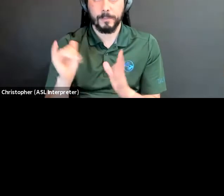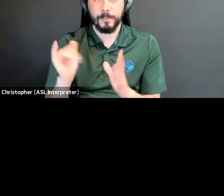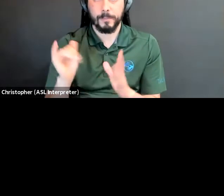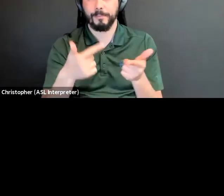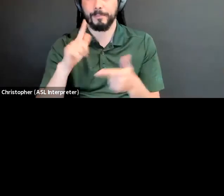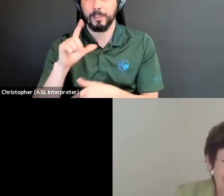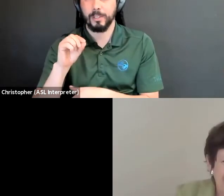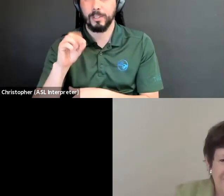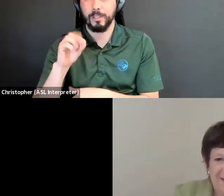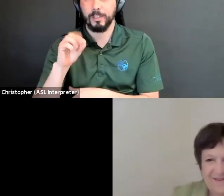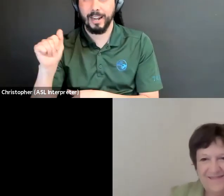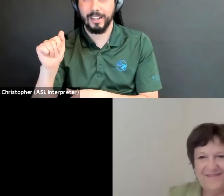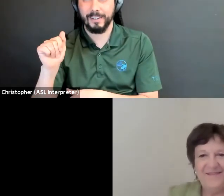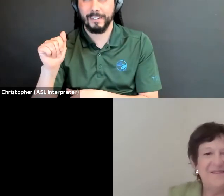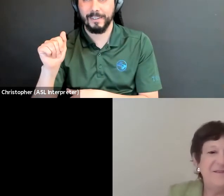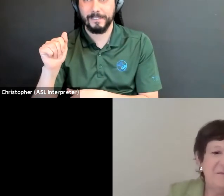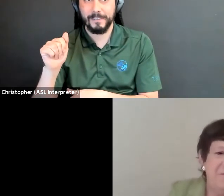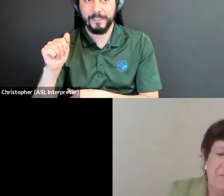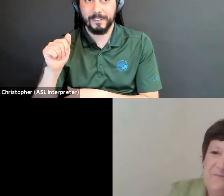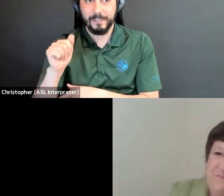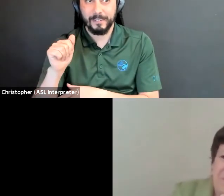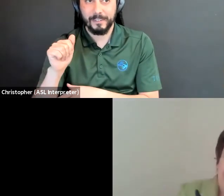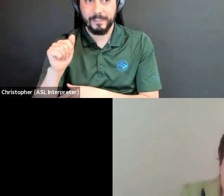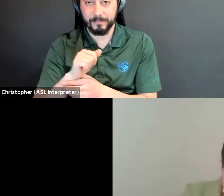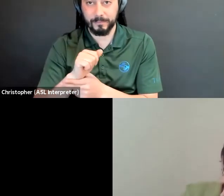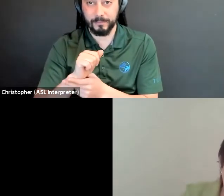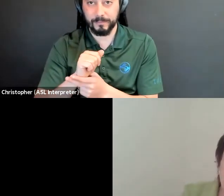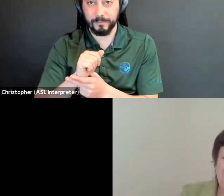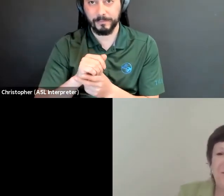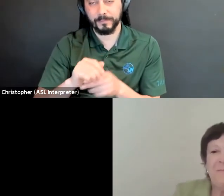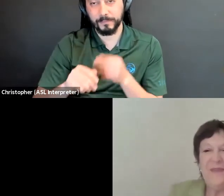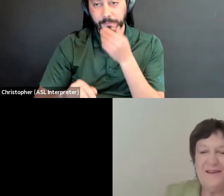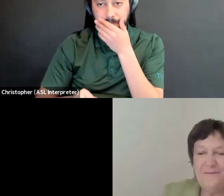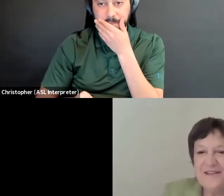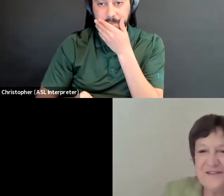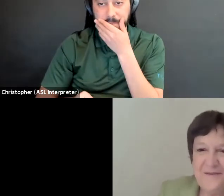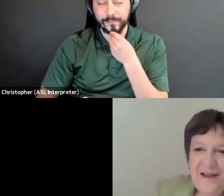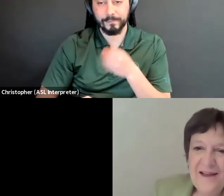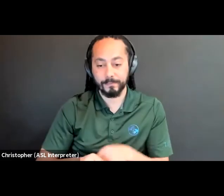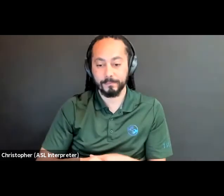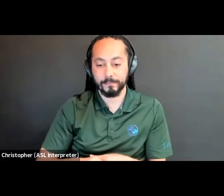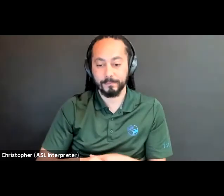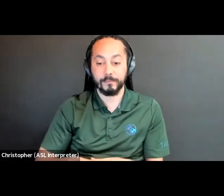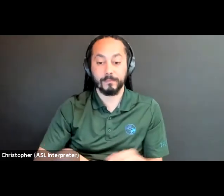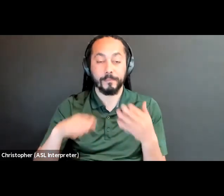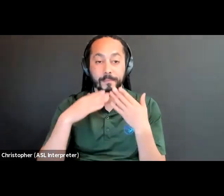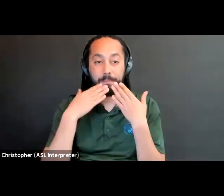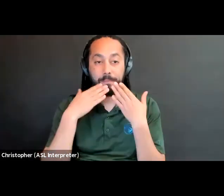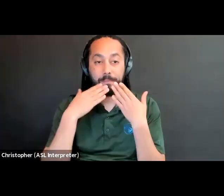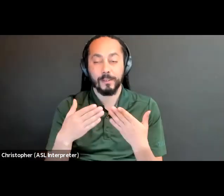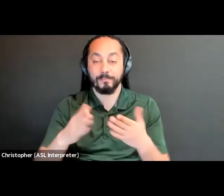put on your video and your sound. Shall do. Thank you much. Hello,